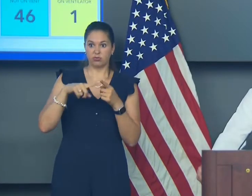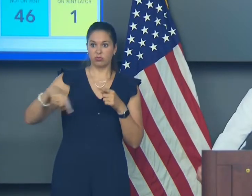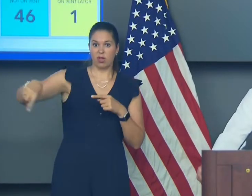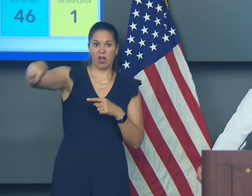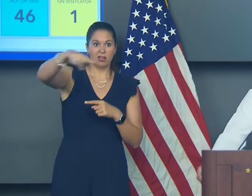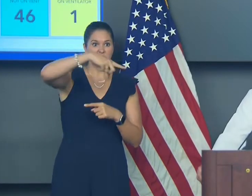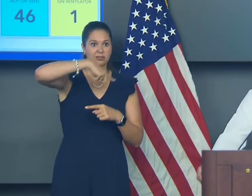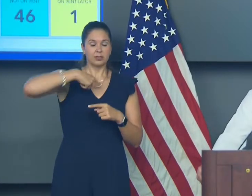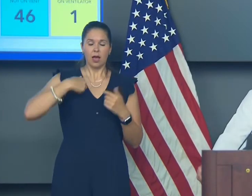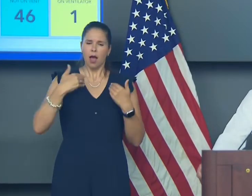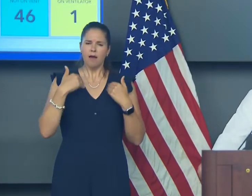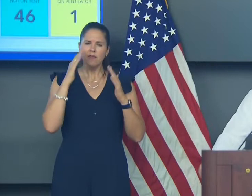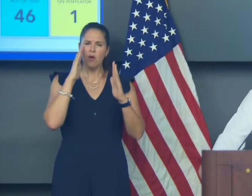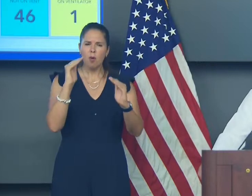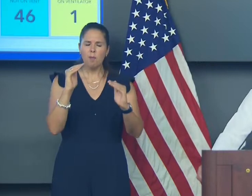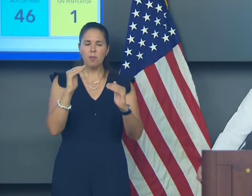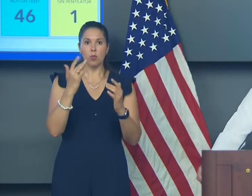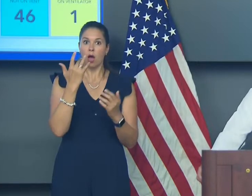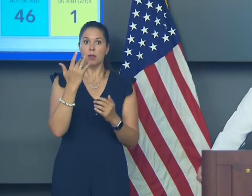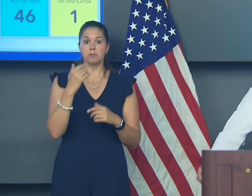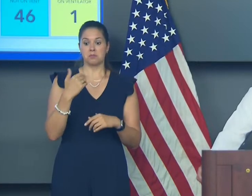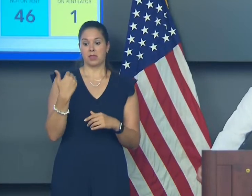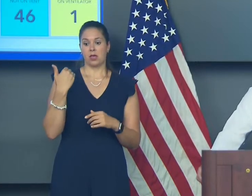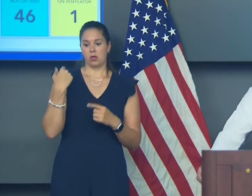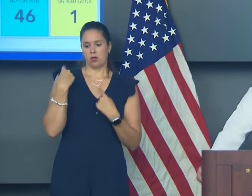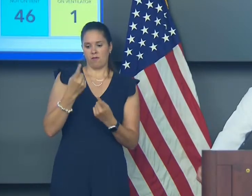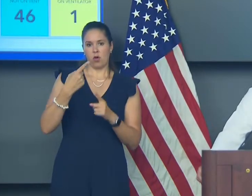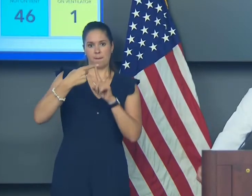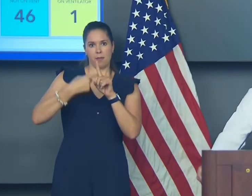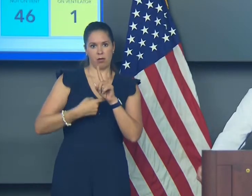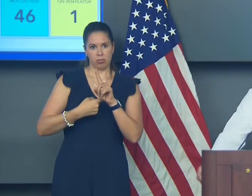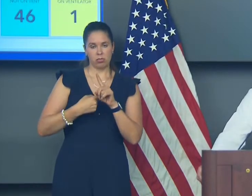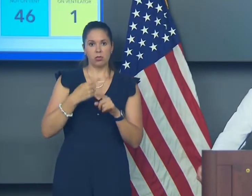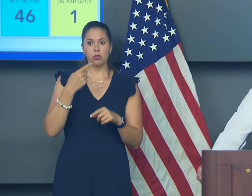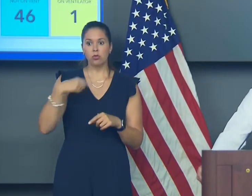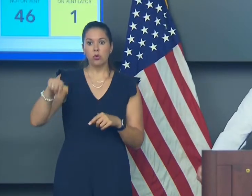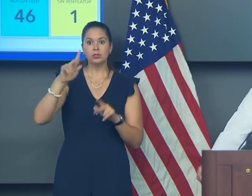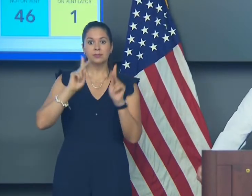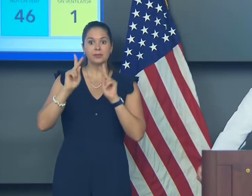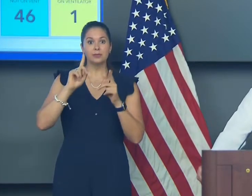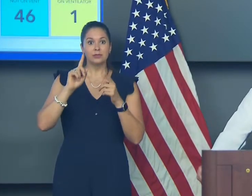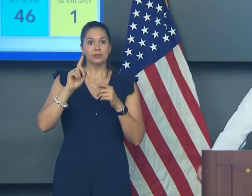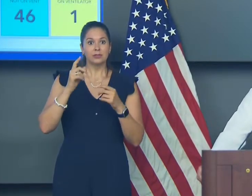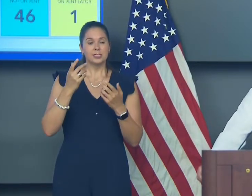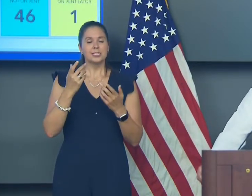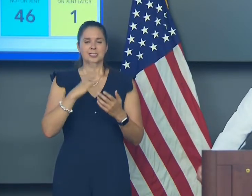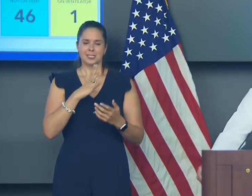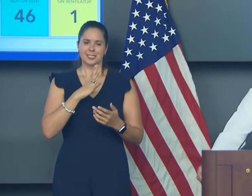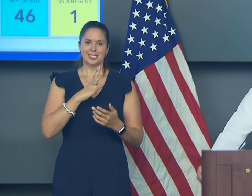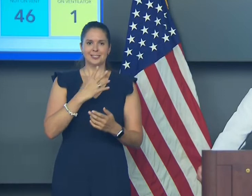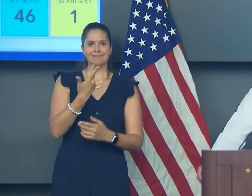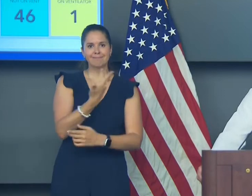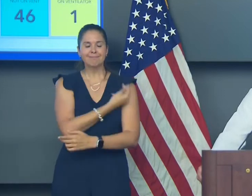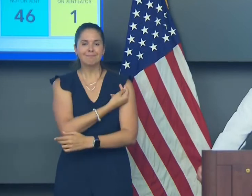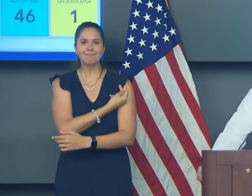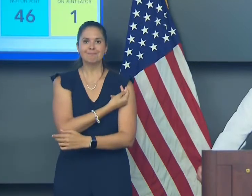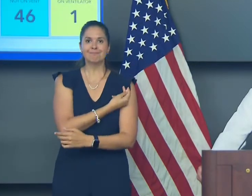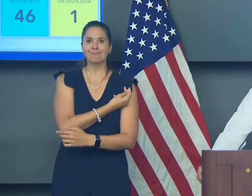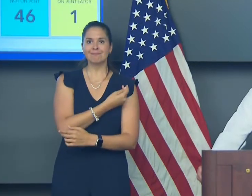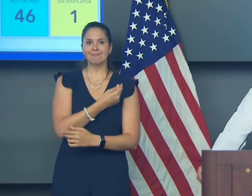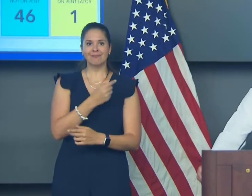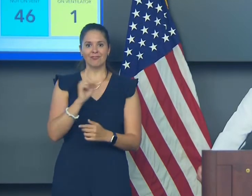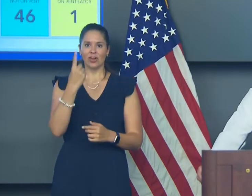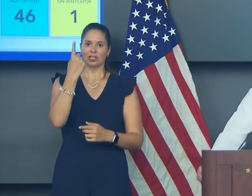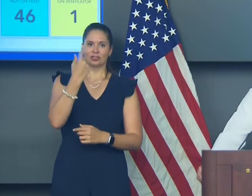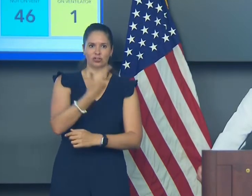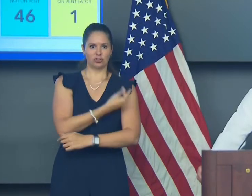hope, and one of the reasons is over the last month, those individuals choosing to be vaccinated, receiving their first shot of the